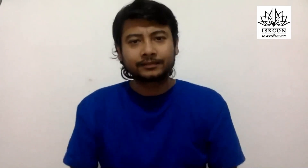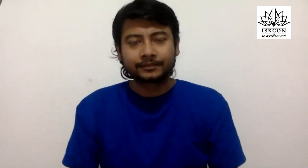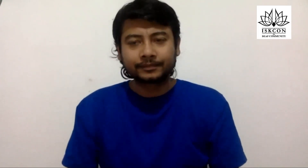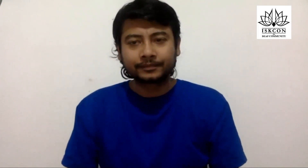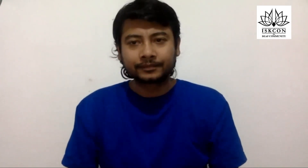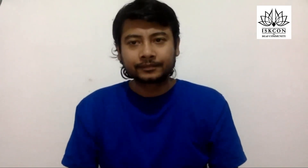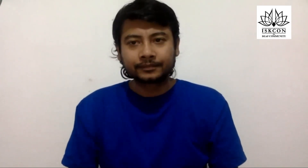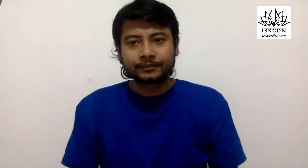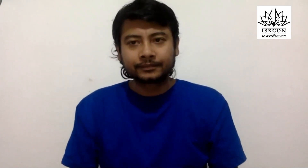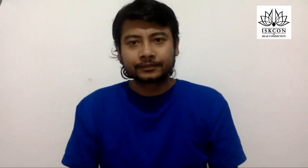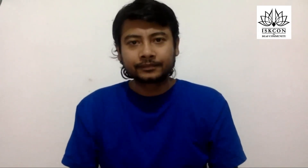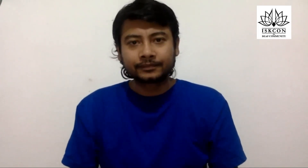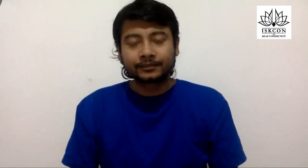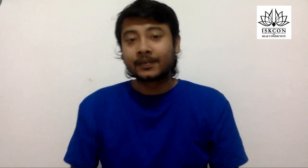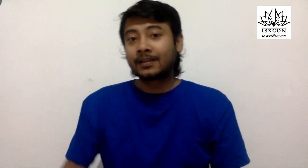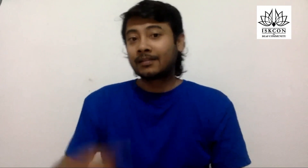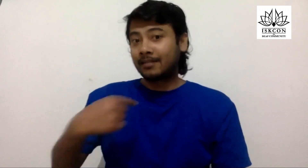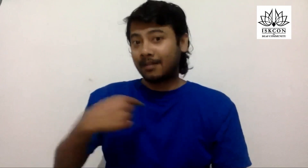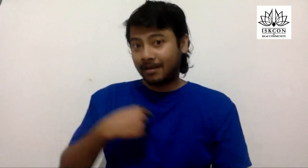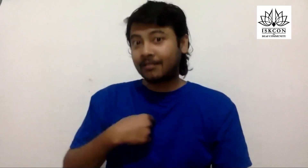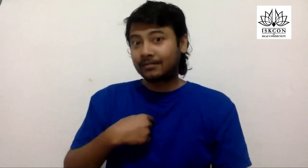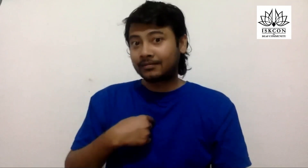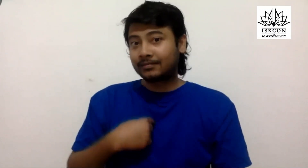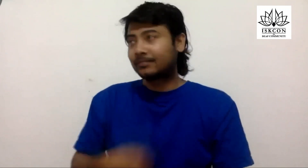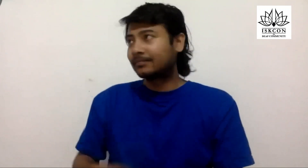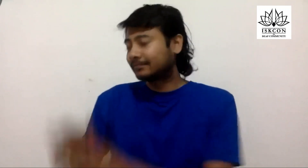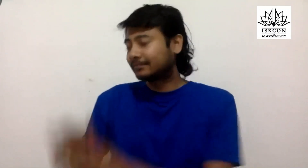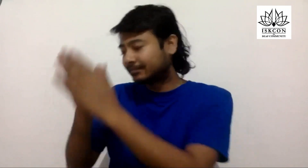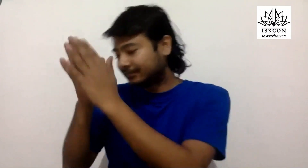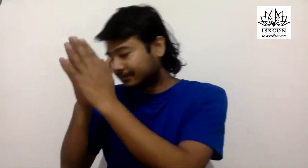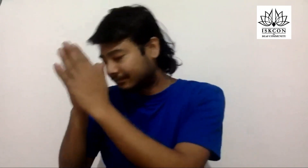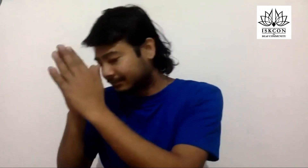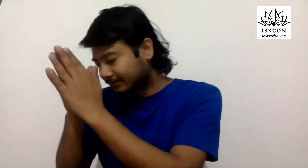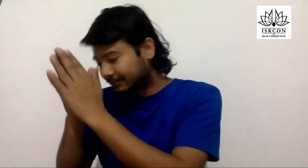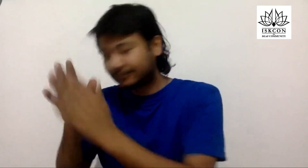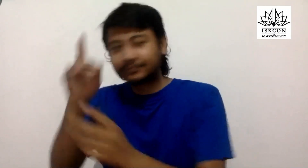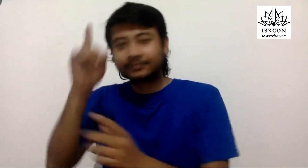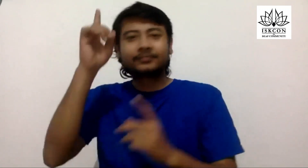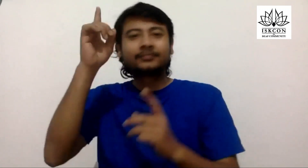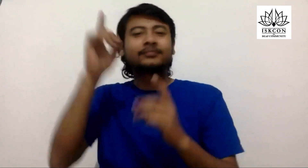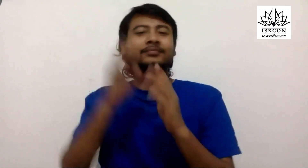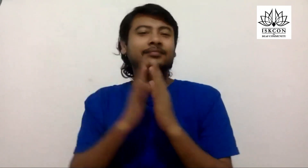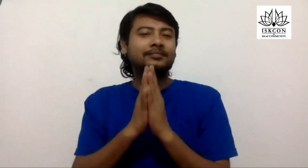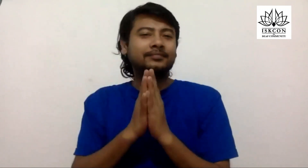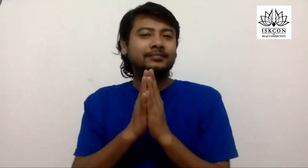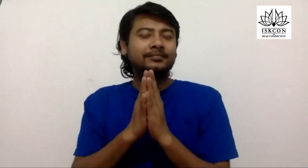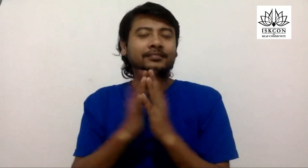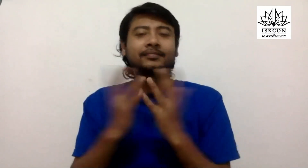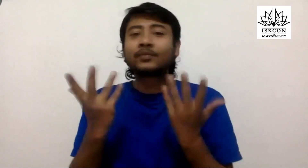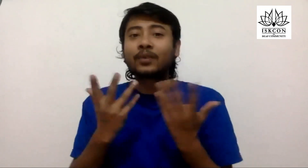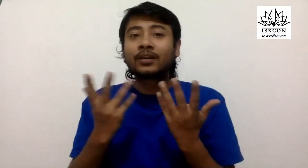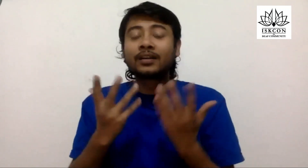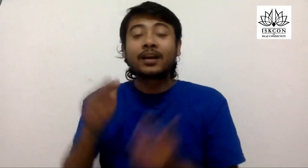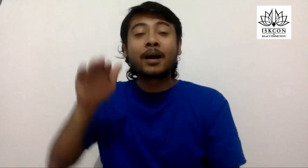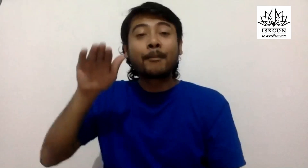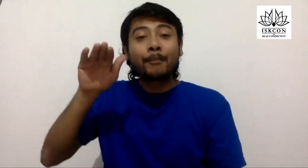O Lord, I simply wish that this form of yours, as Bal Gopal in Vrindavan,